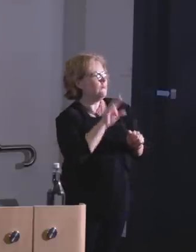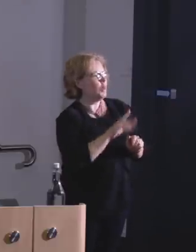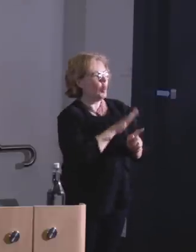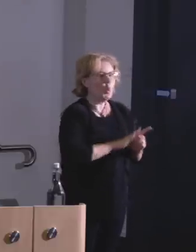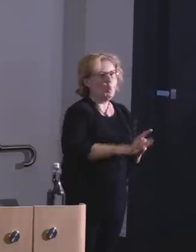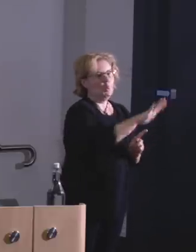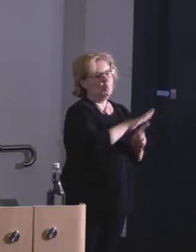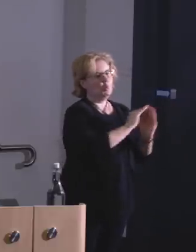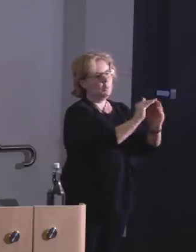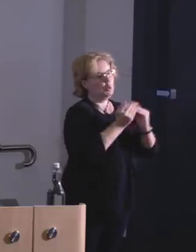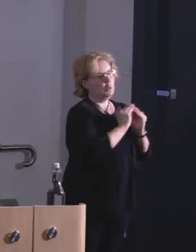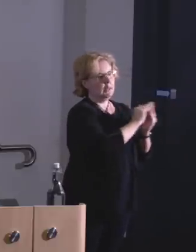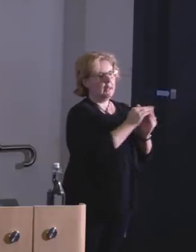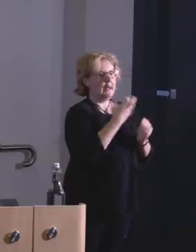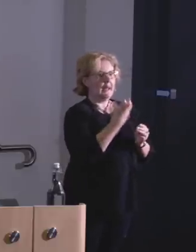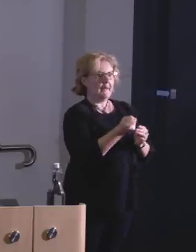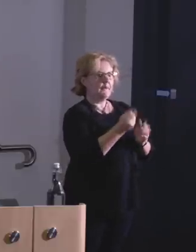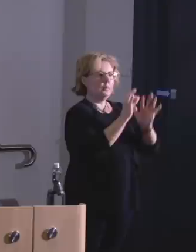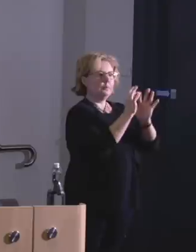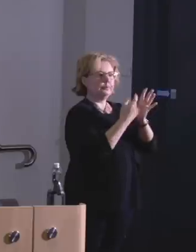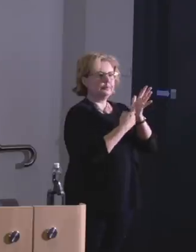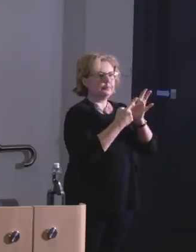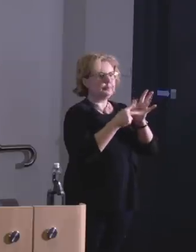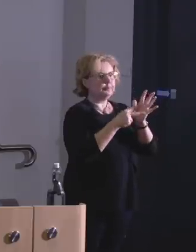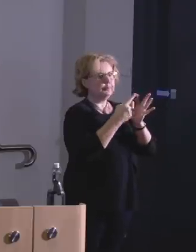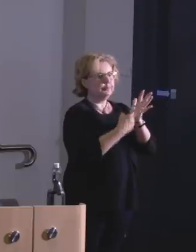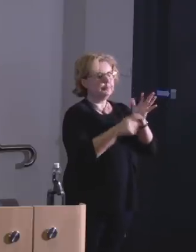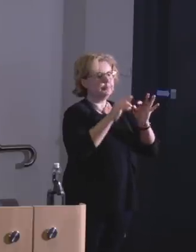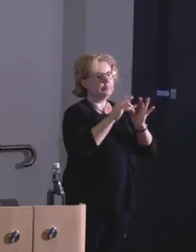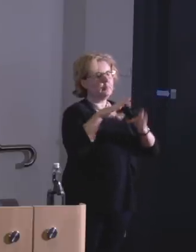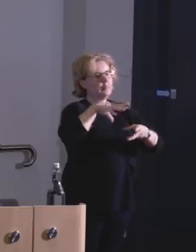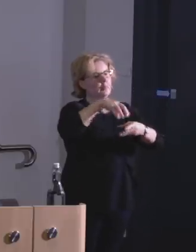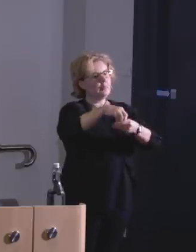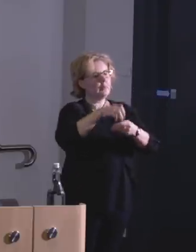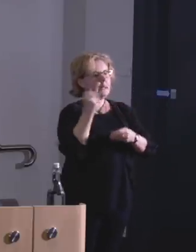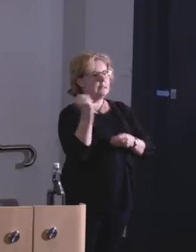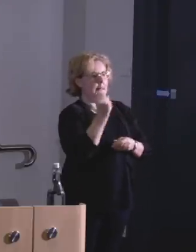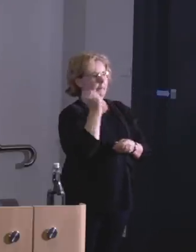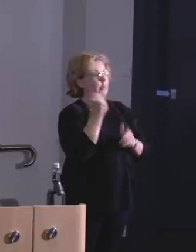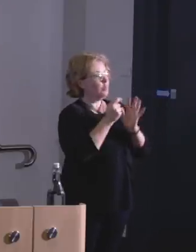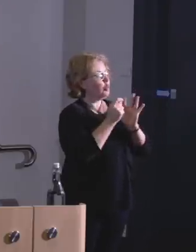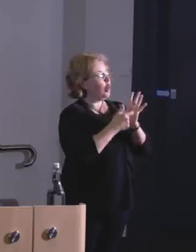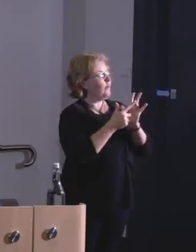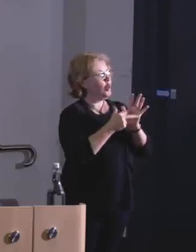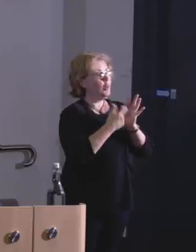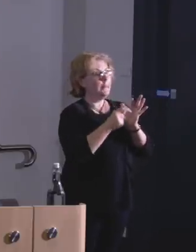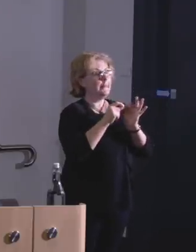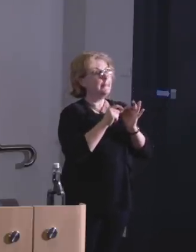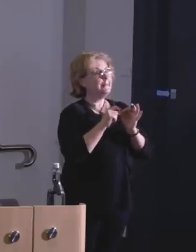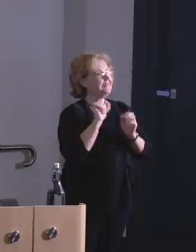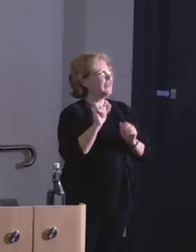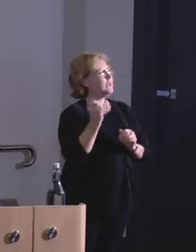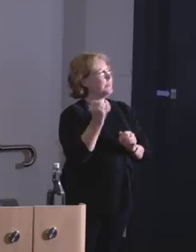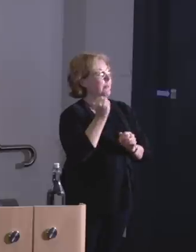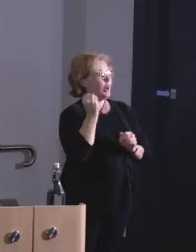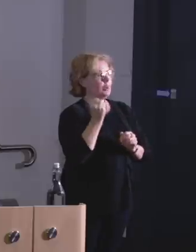expression in Samoan, a proverb, that speaks to leadership and authority. And the proverb is,